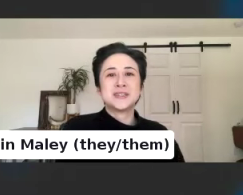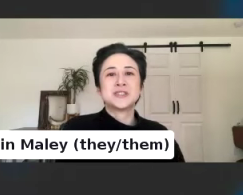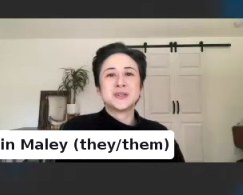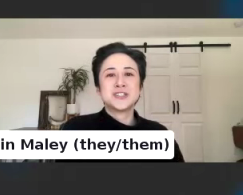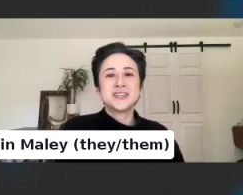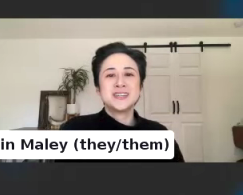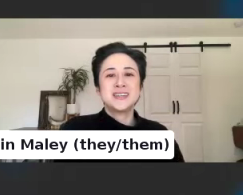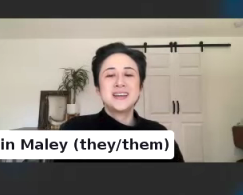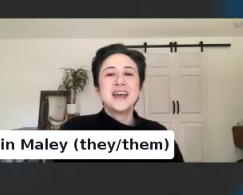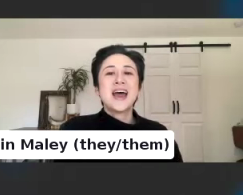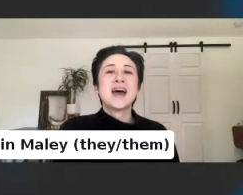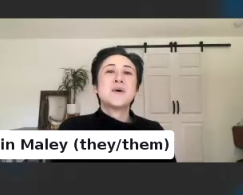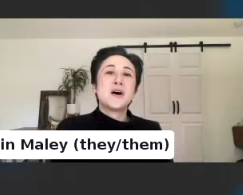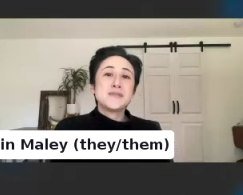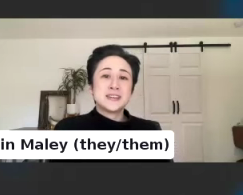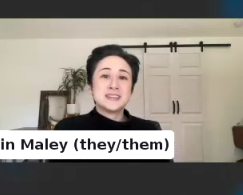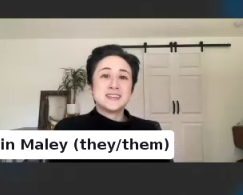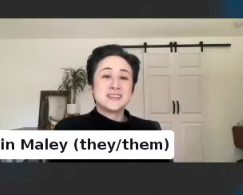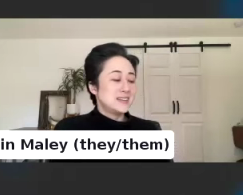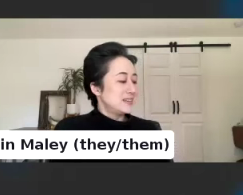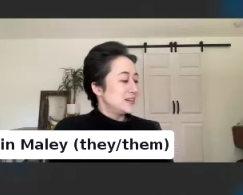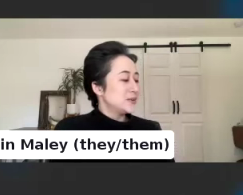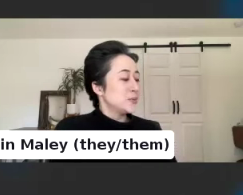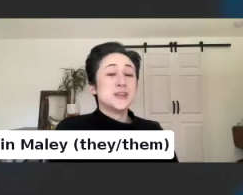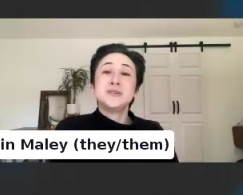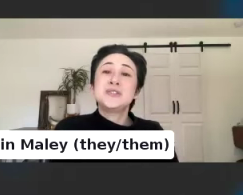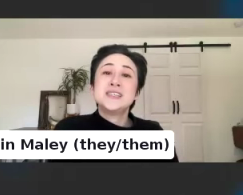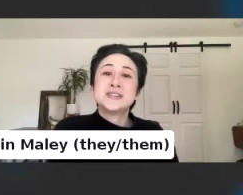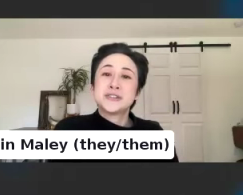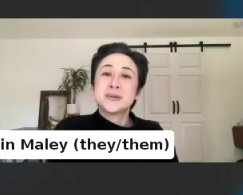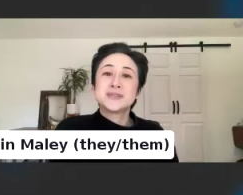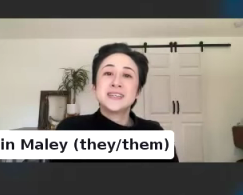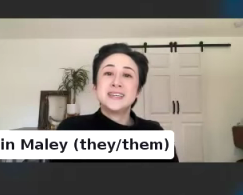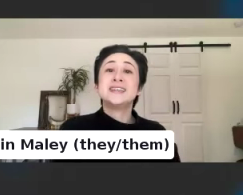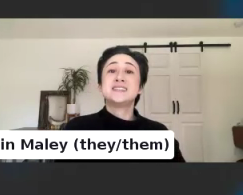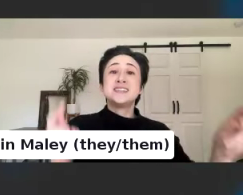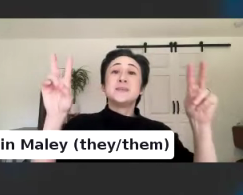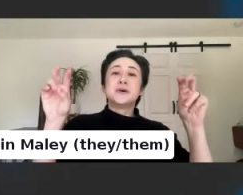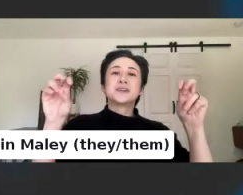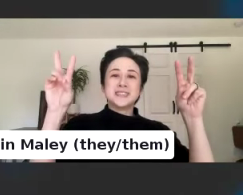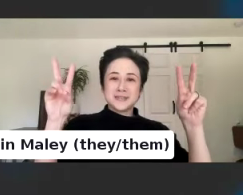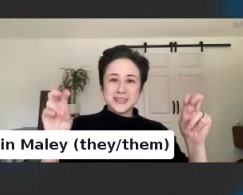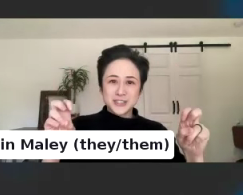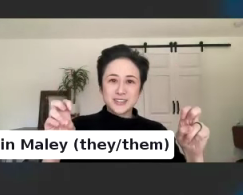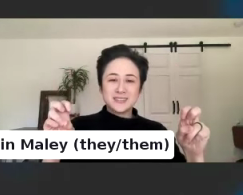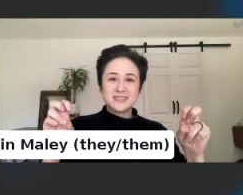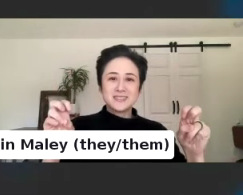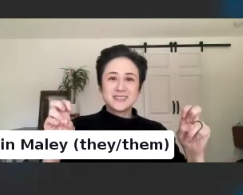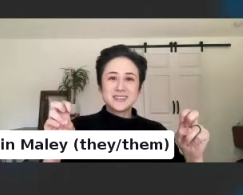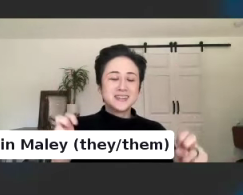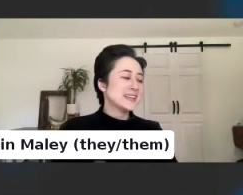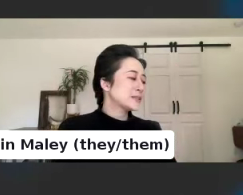leading with your intuition, how often what you see intuitively is the book